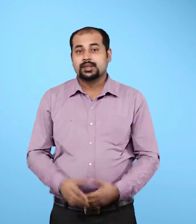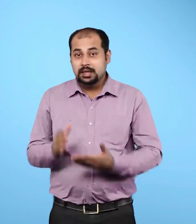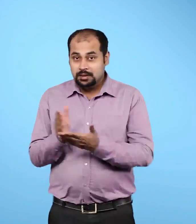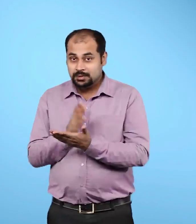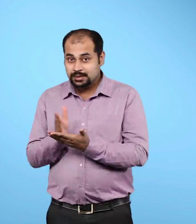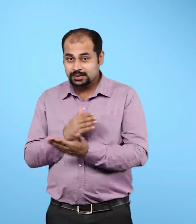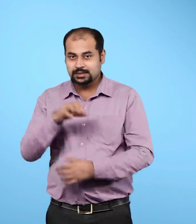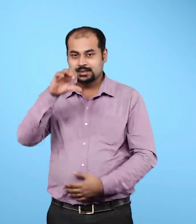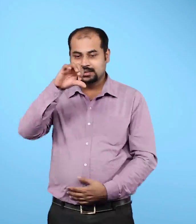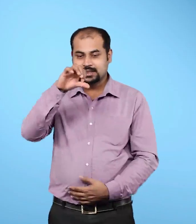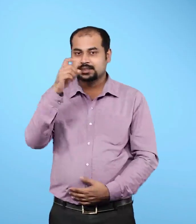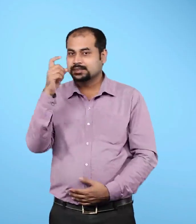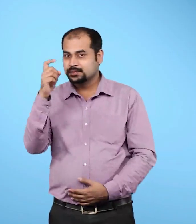Page 97.